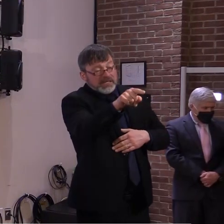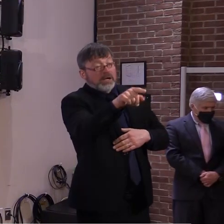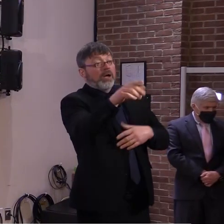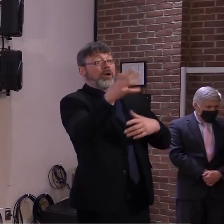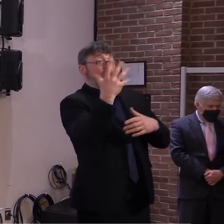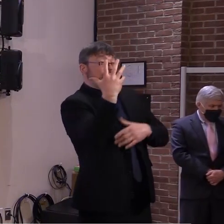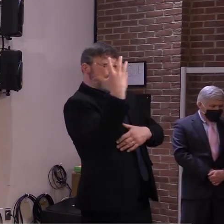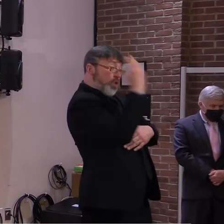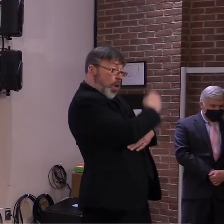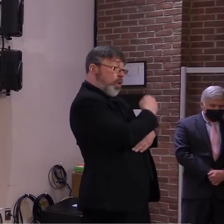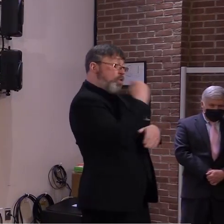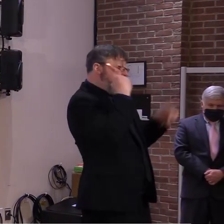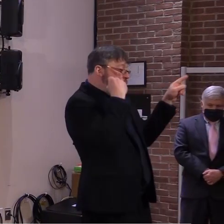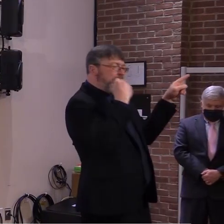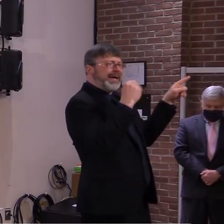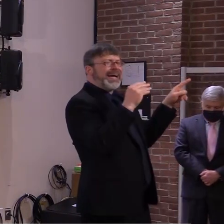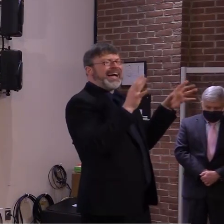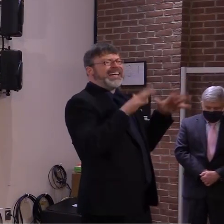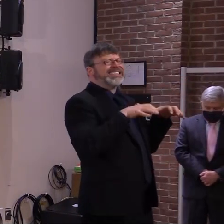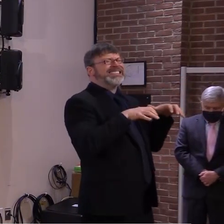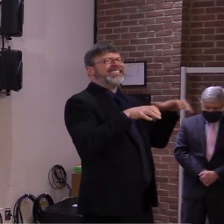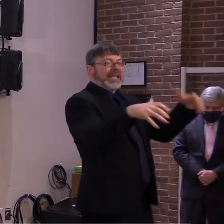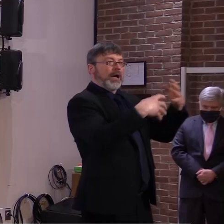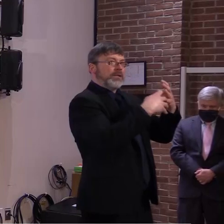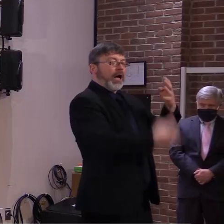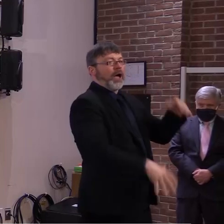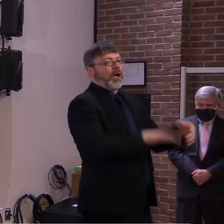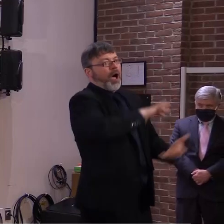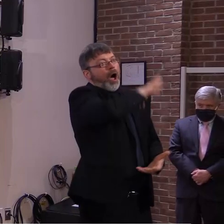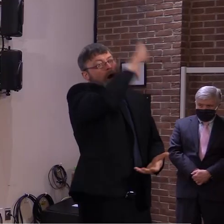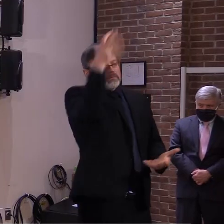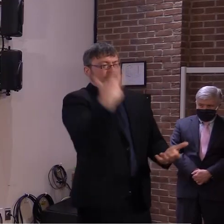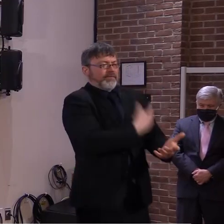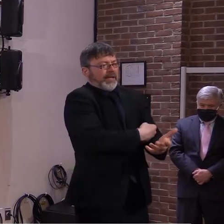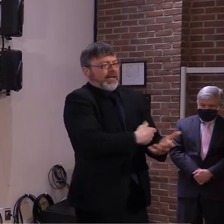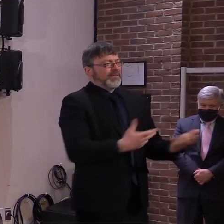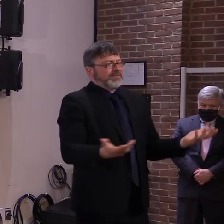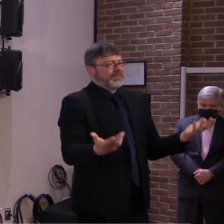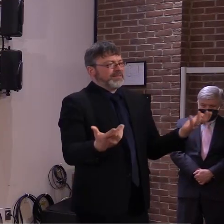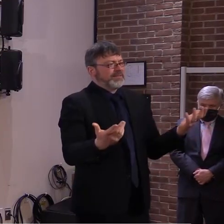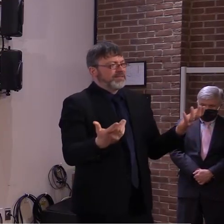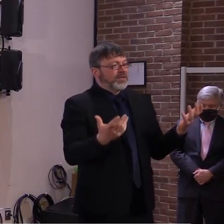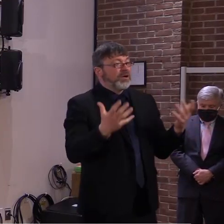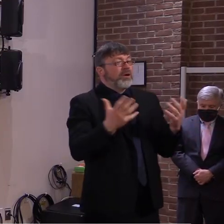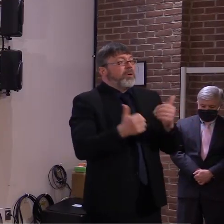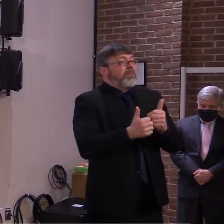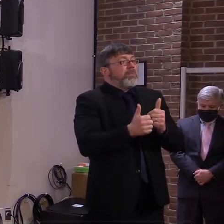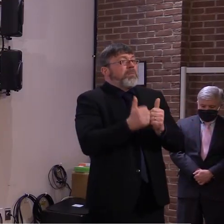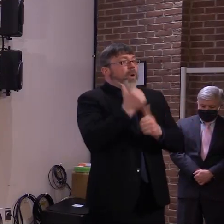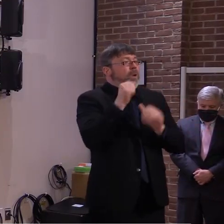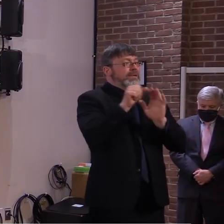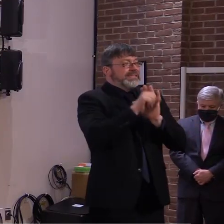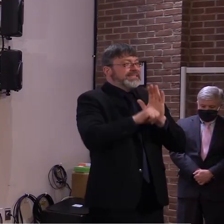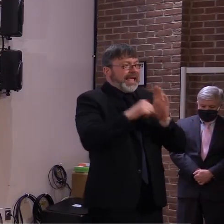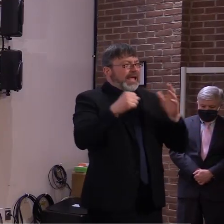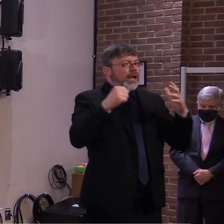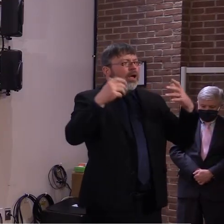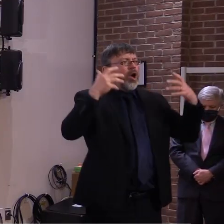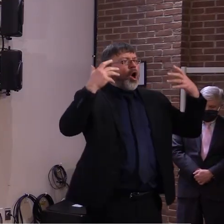already be transitioning from mass vaccination sites to private offices and practices.